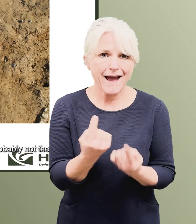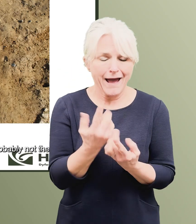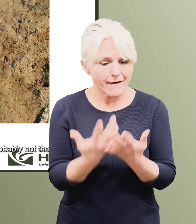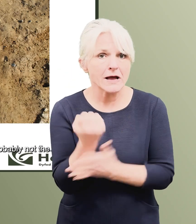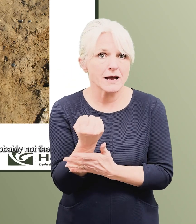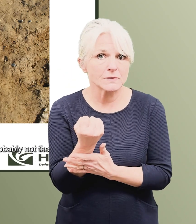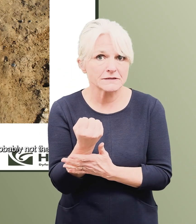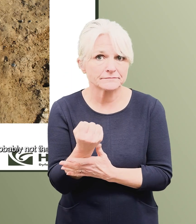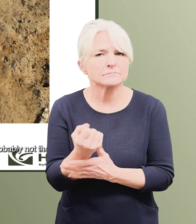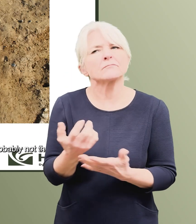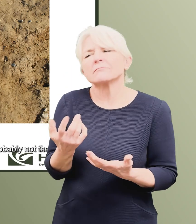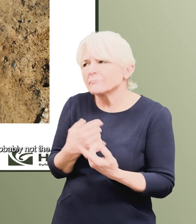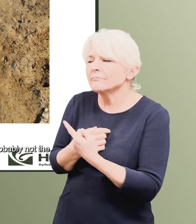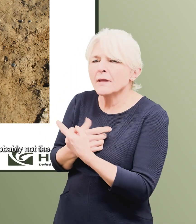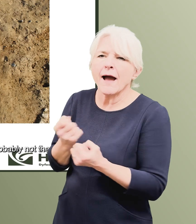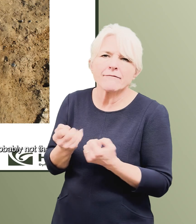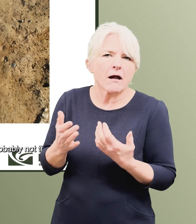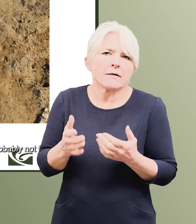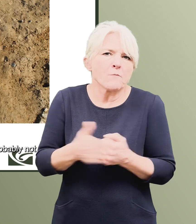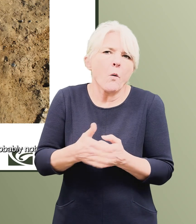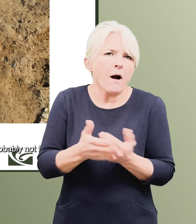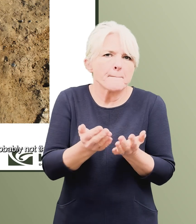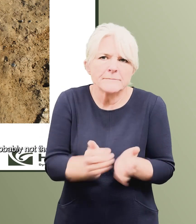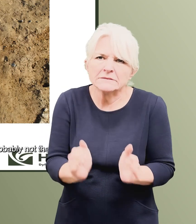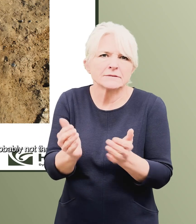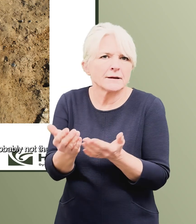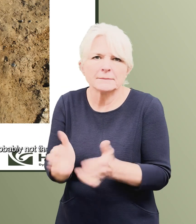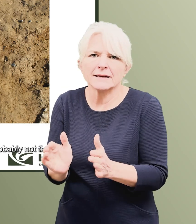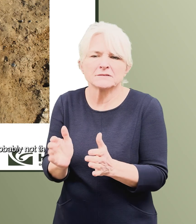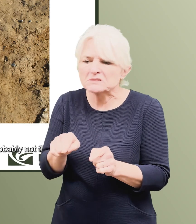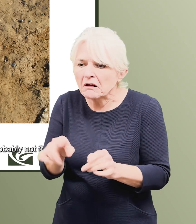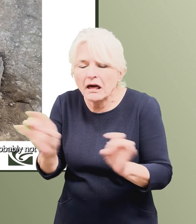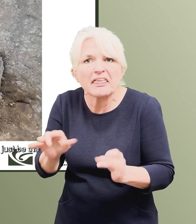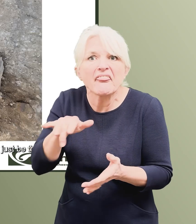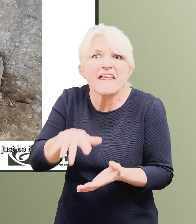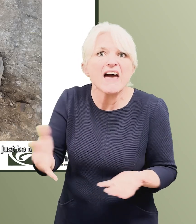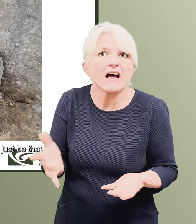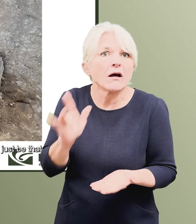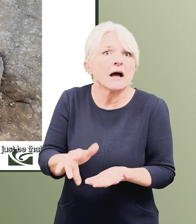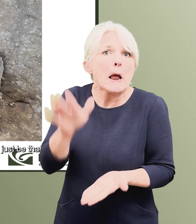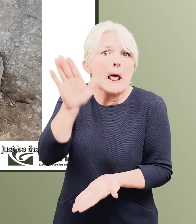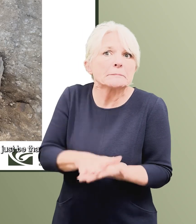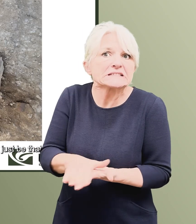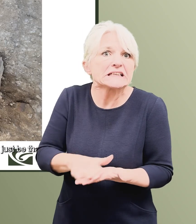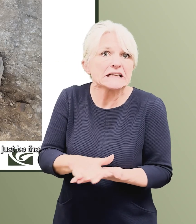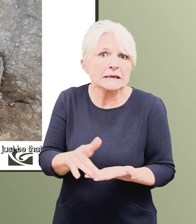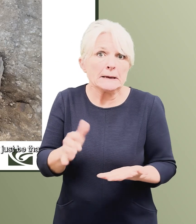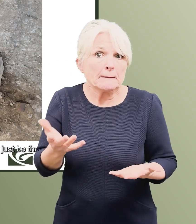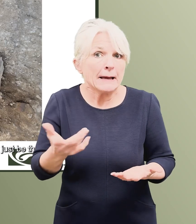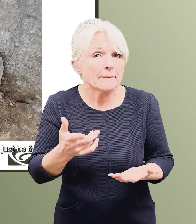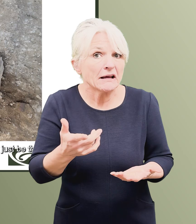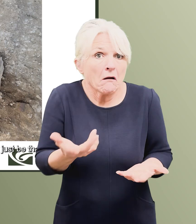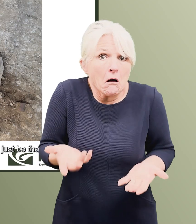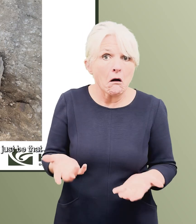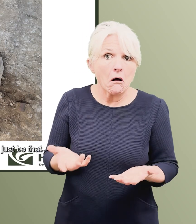point out. And that's probably not necessarily, it's probably not the case that they were empty originally. Given what we see in the